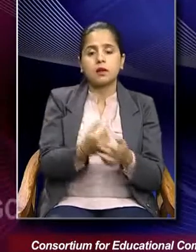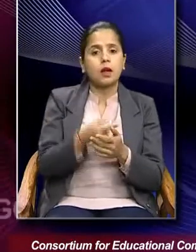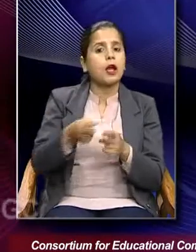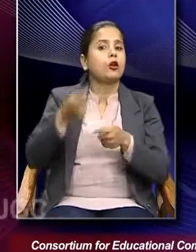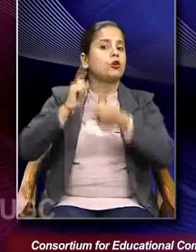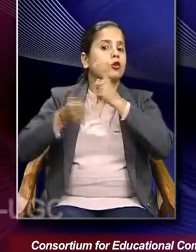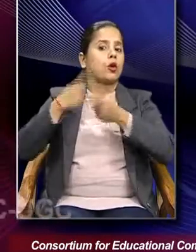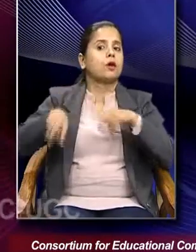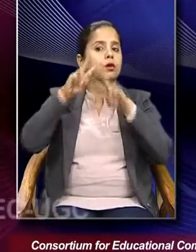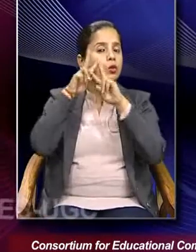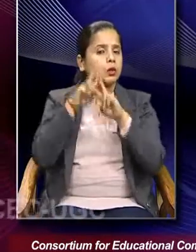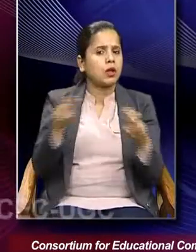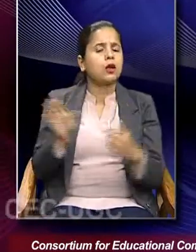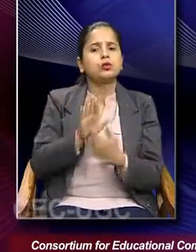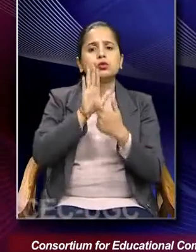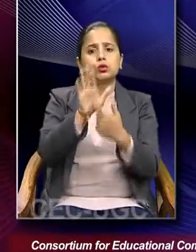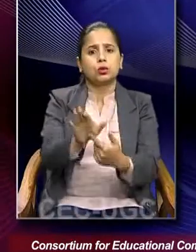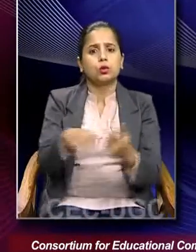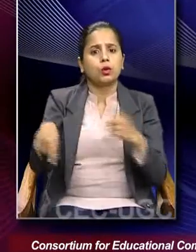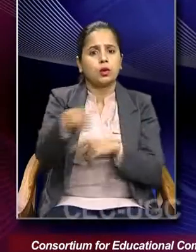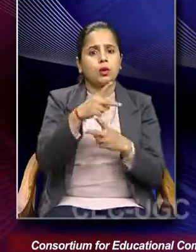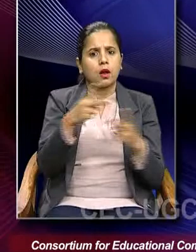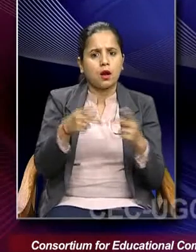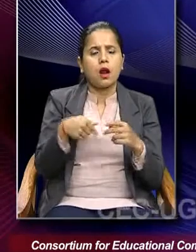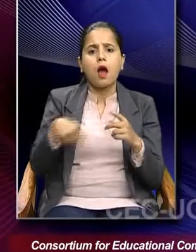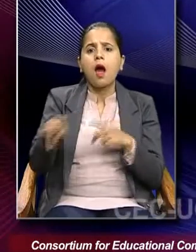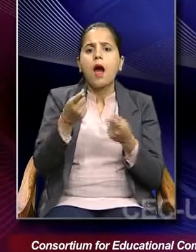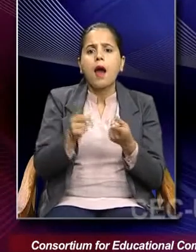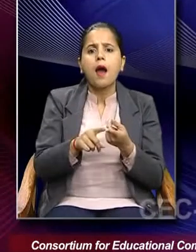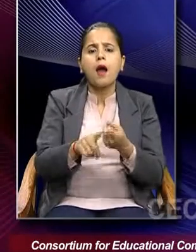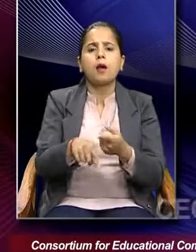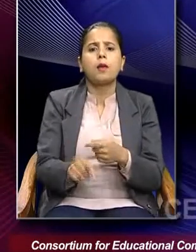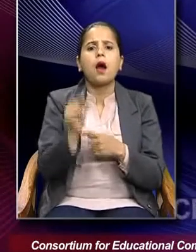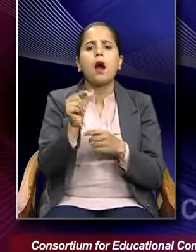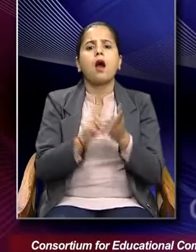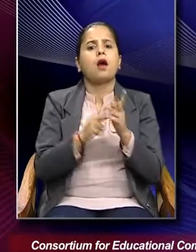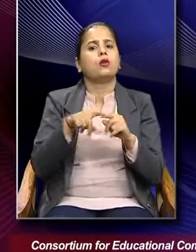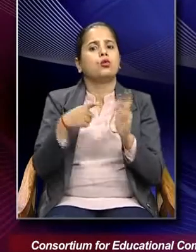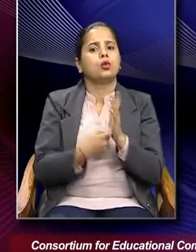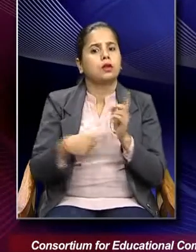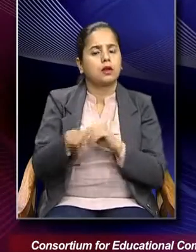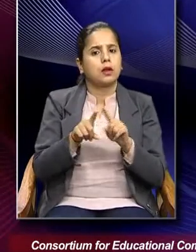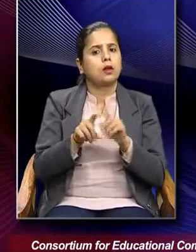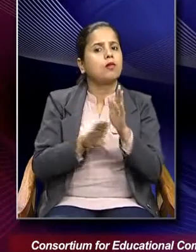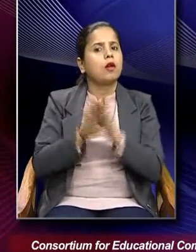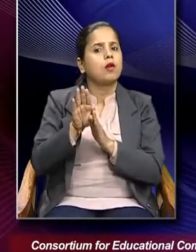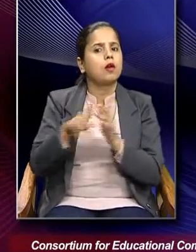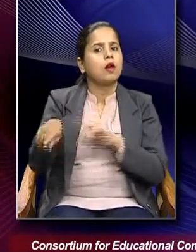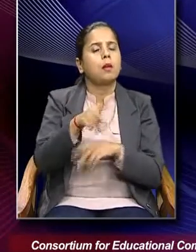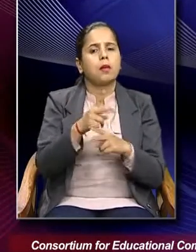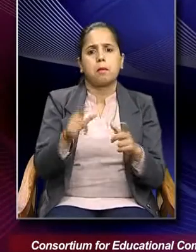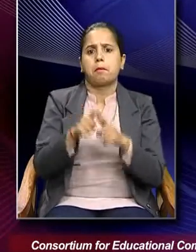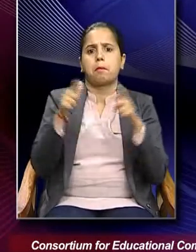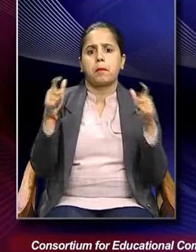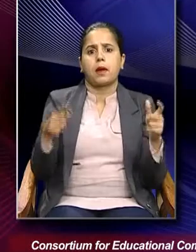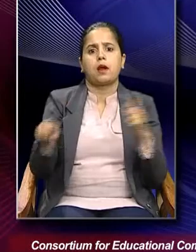historical research demonstrates that contemporary underdevelopment is in large part the historical product of past